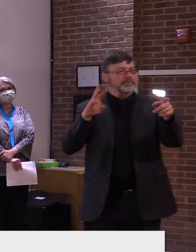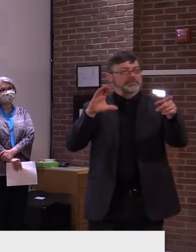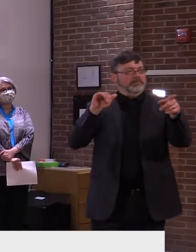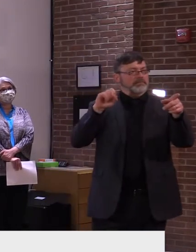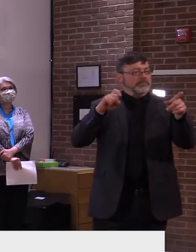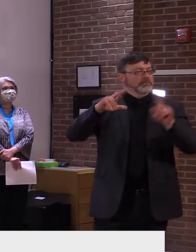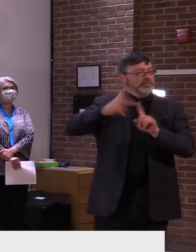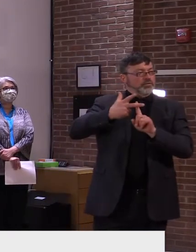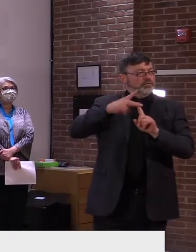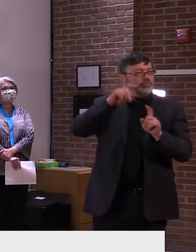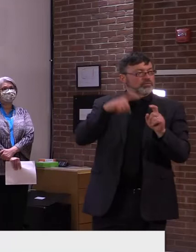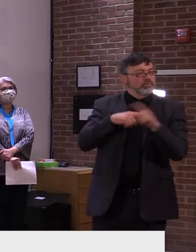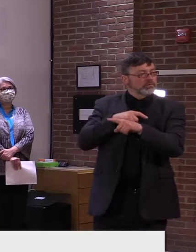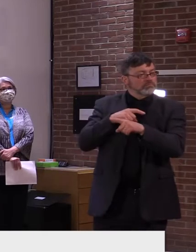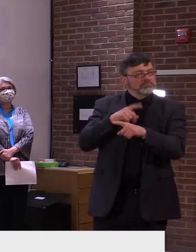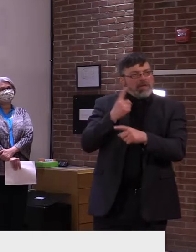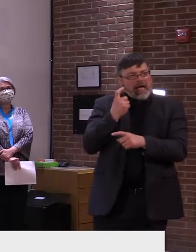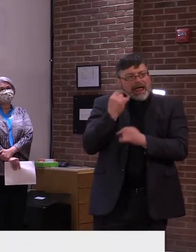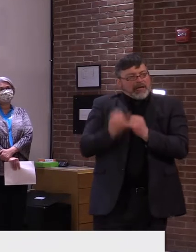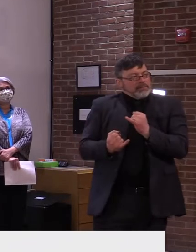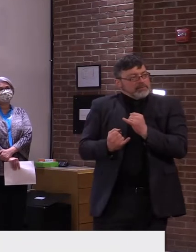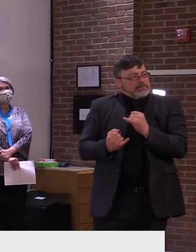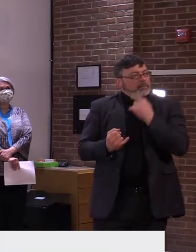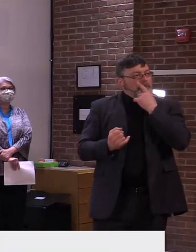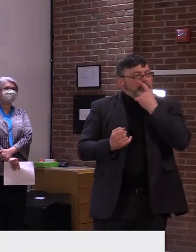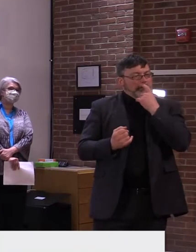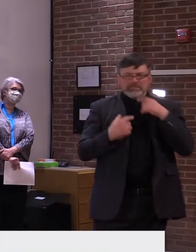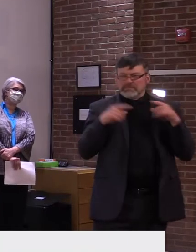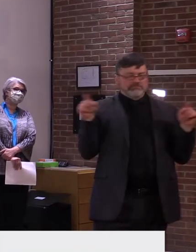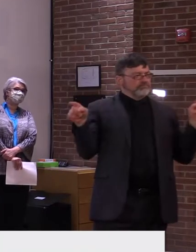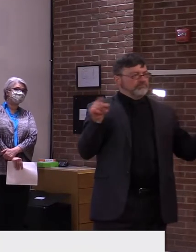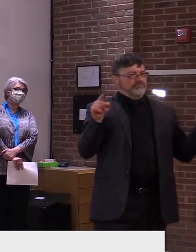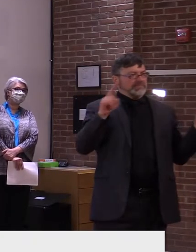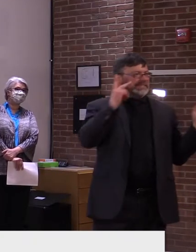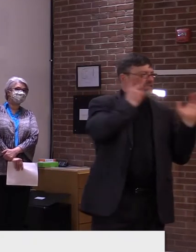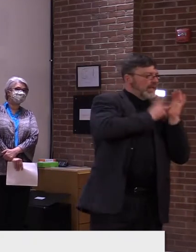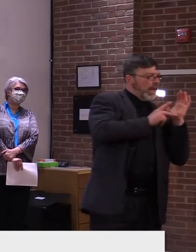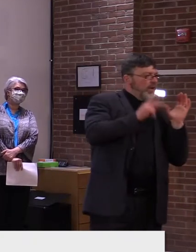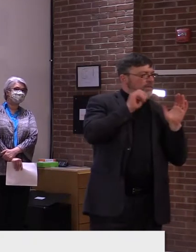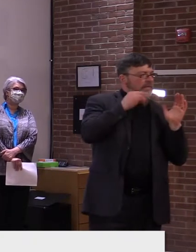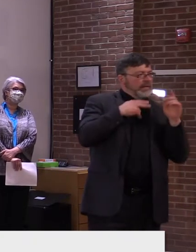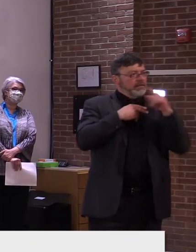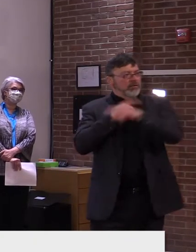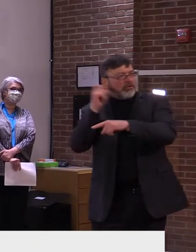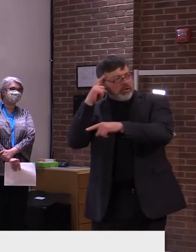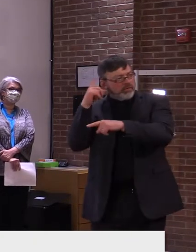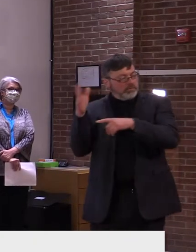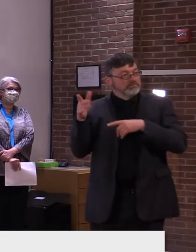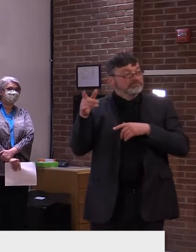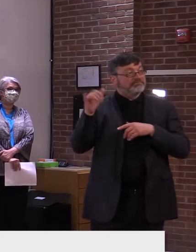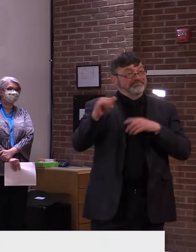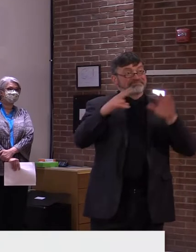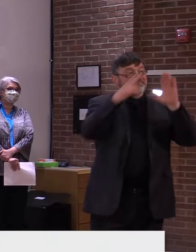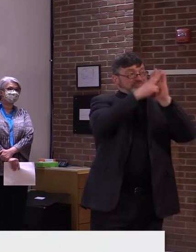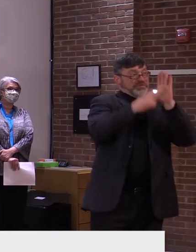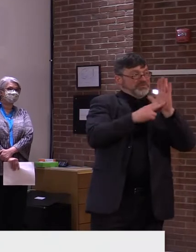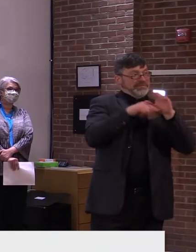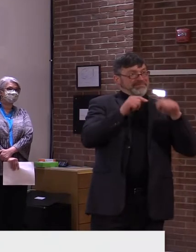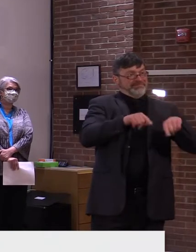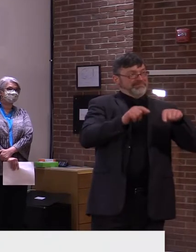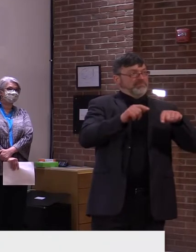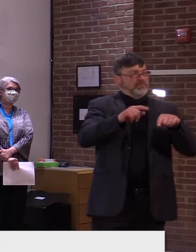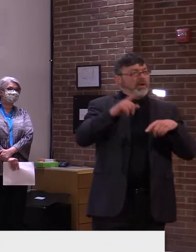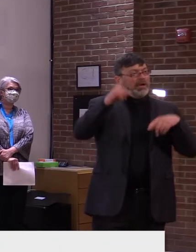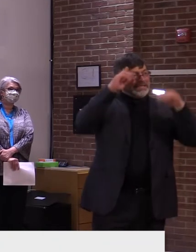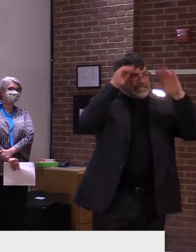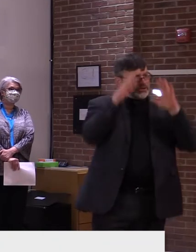but you mentioned that vaccine uptake and signups for teachers hasn't been, you know, we still have open appointments. There